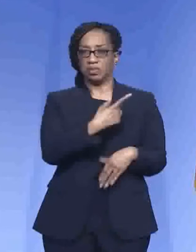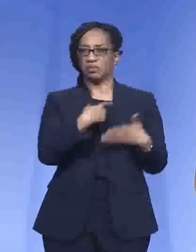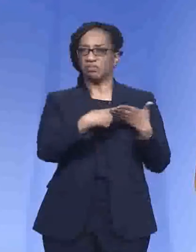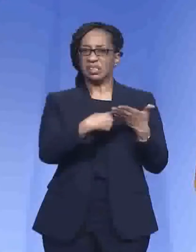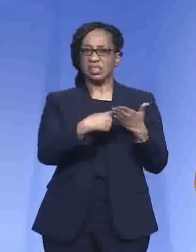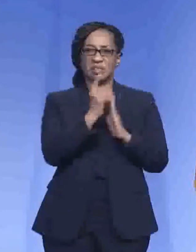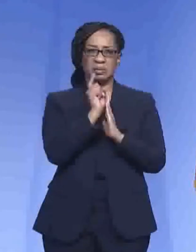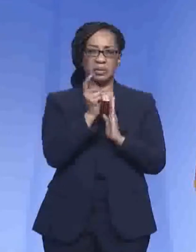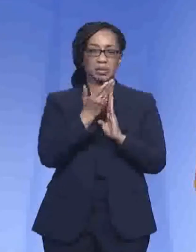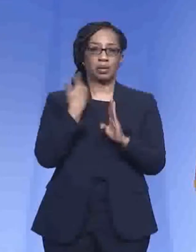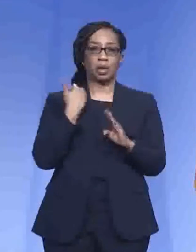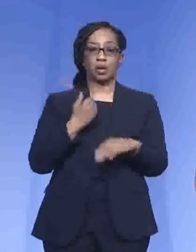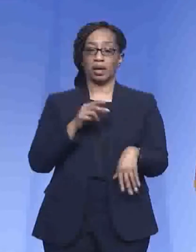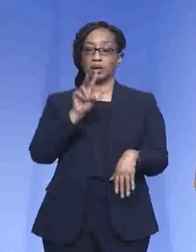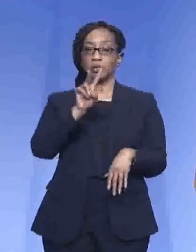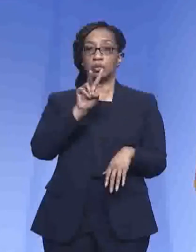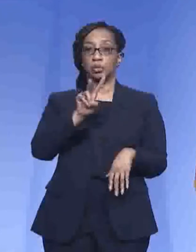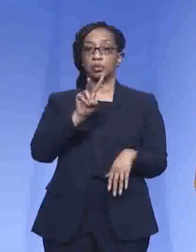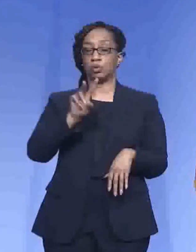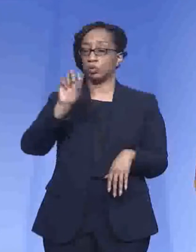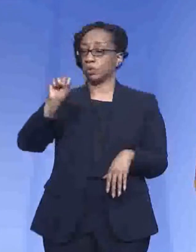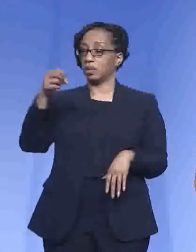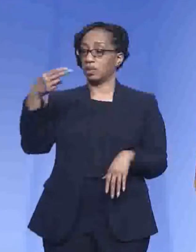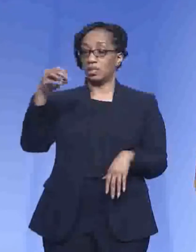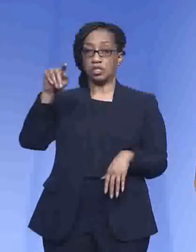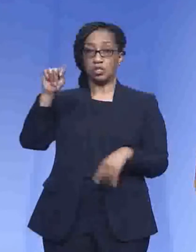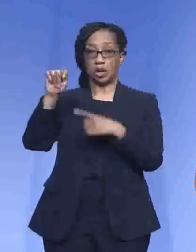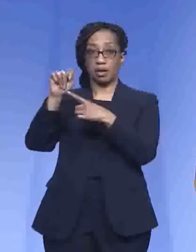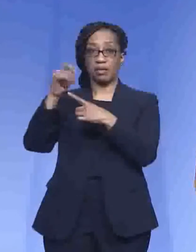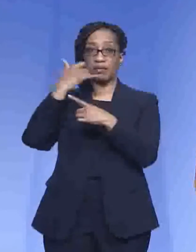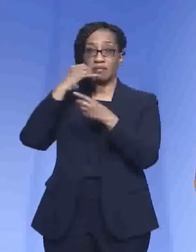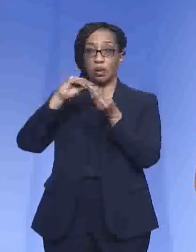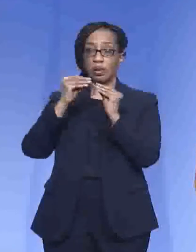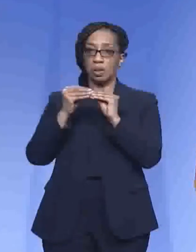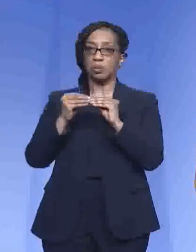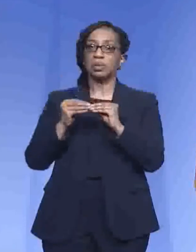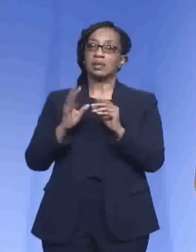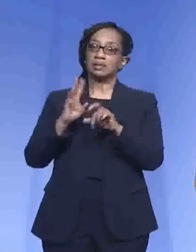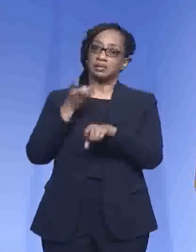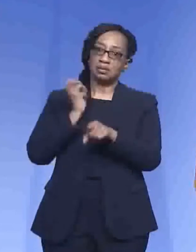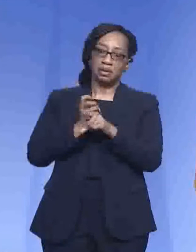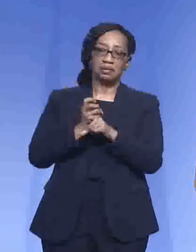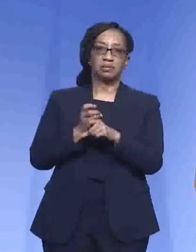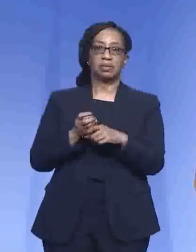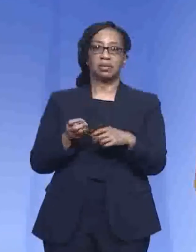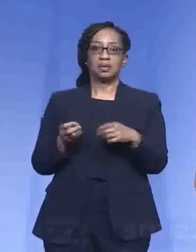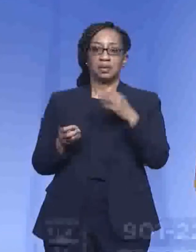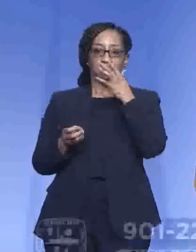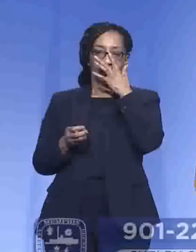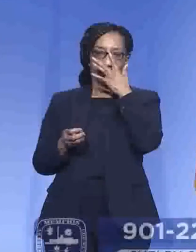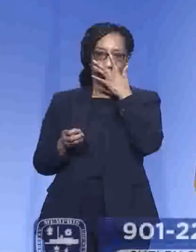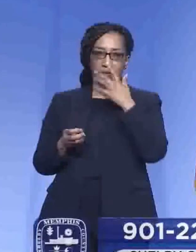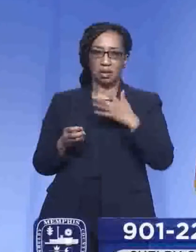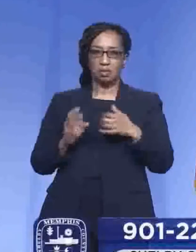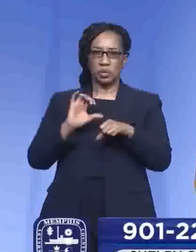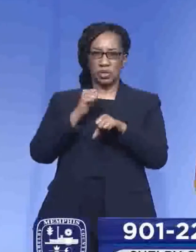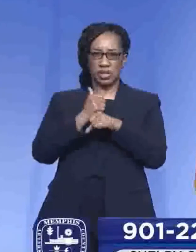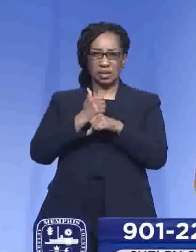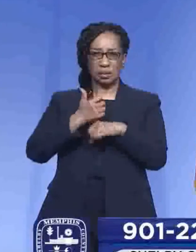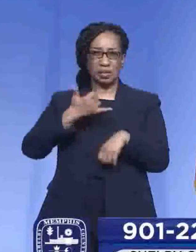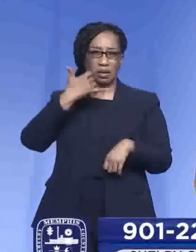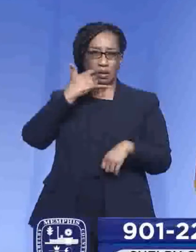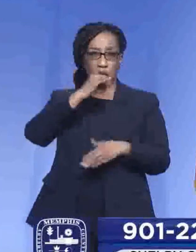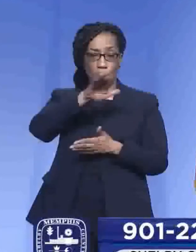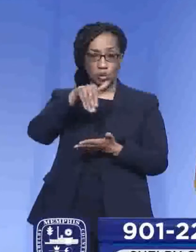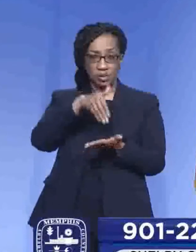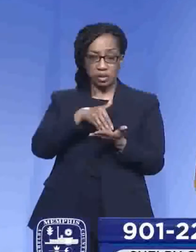ago, our 222 shot. It is a labor intensive, it's tough to do that call center, so we're going to add some new